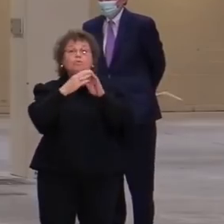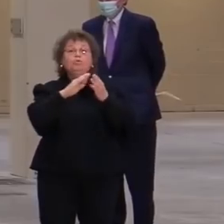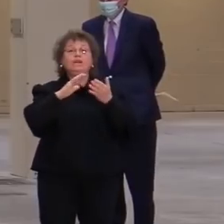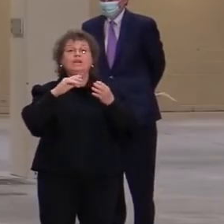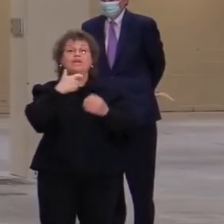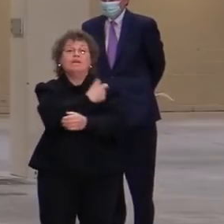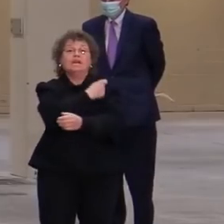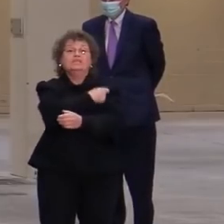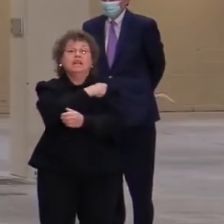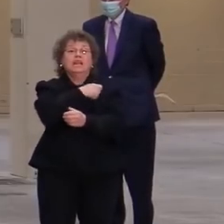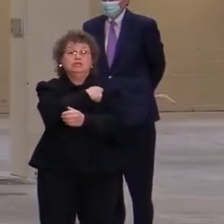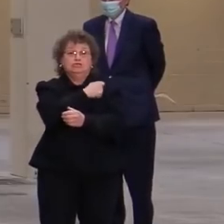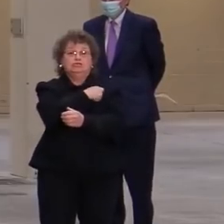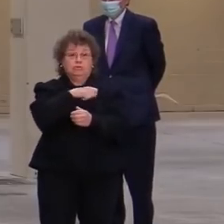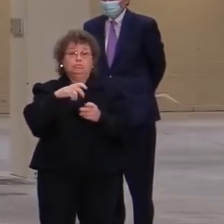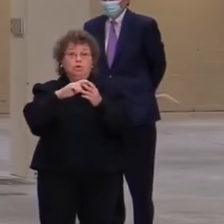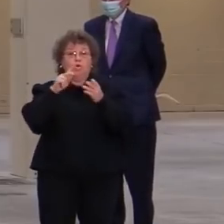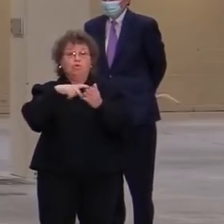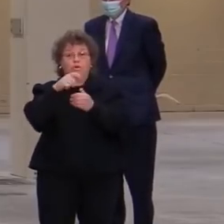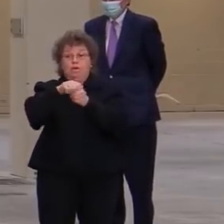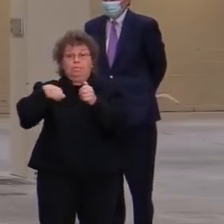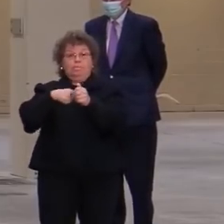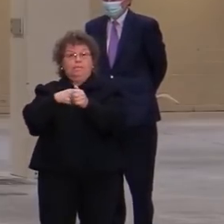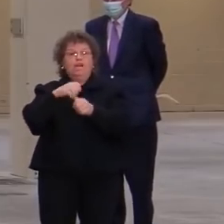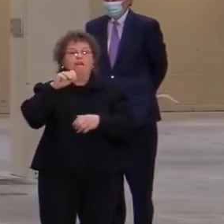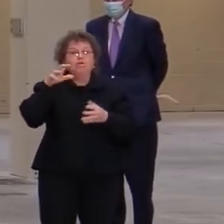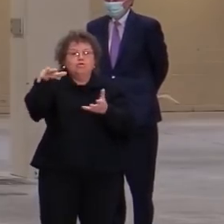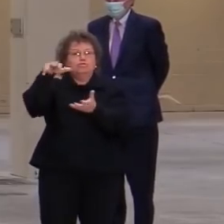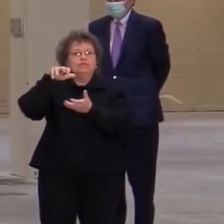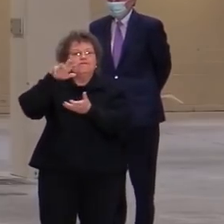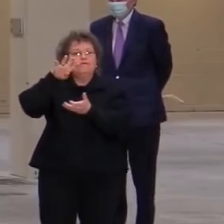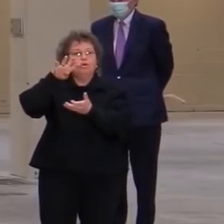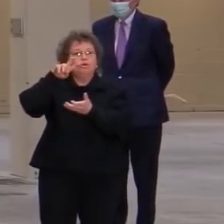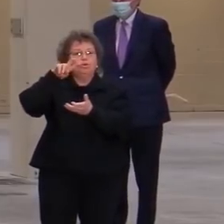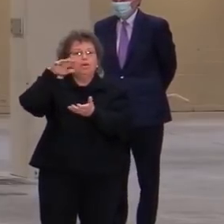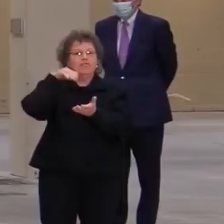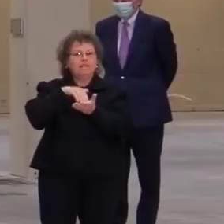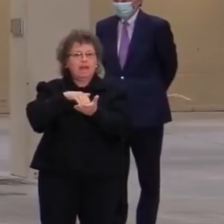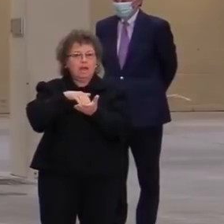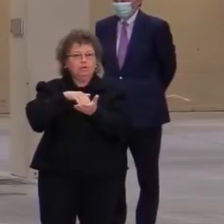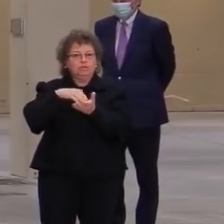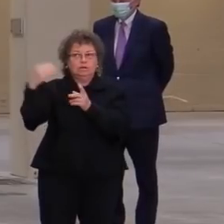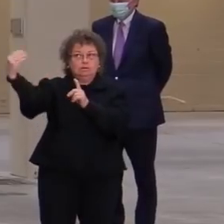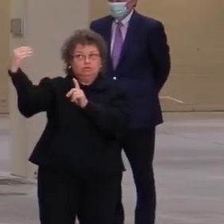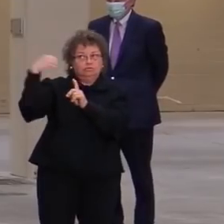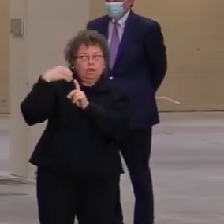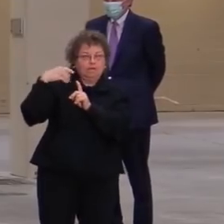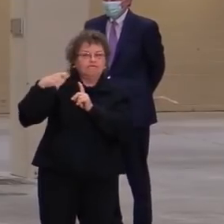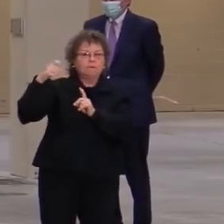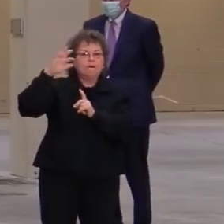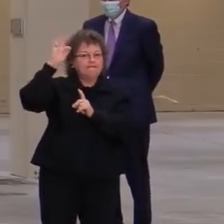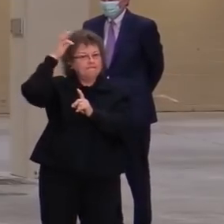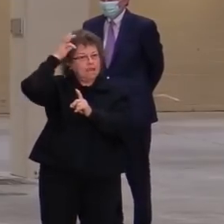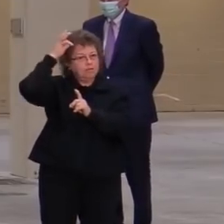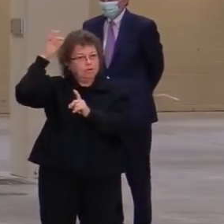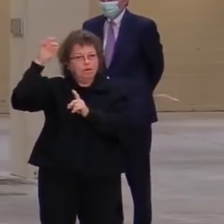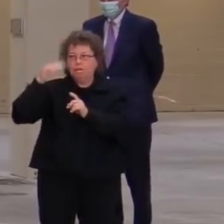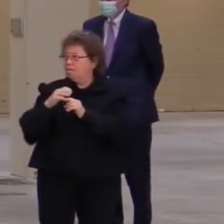behind the mass vaccination site, is receiving 42,000 doses directly from the federal government.